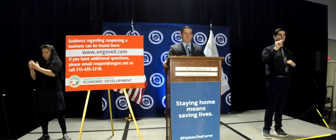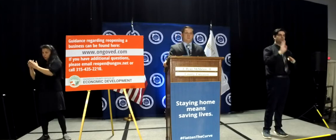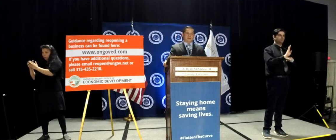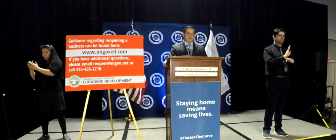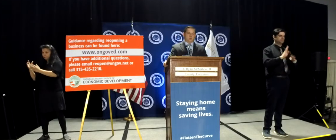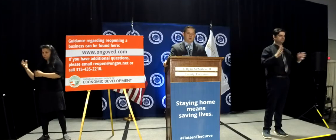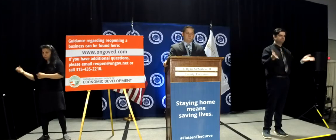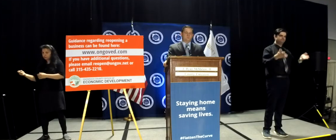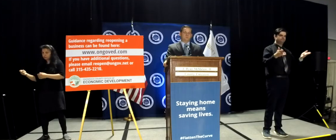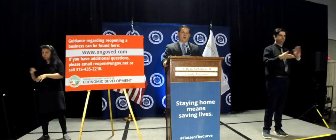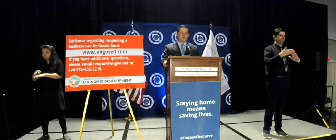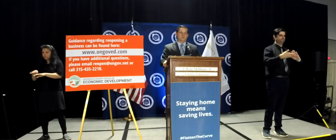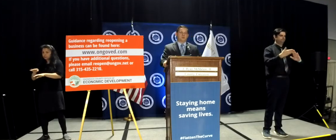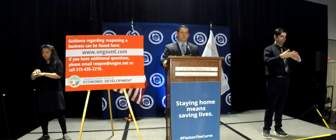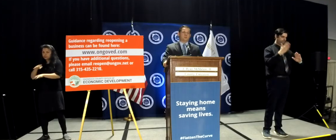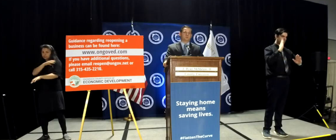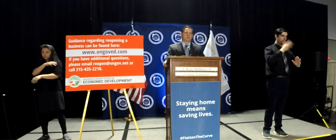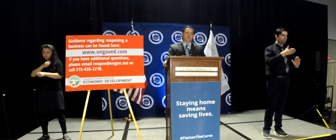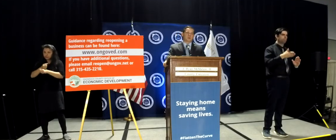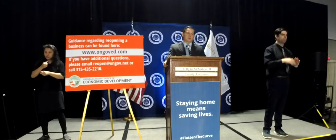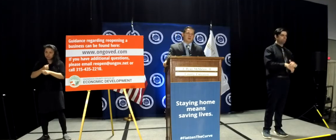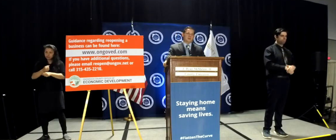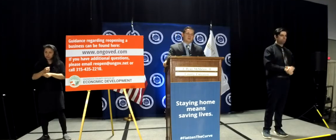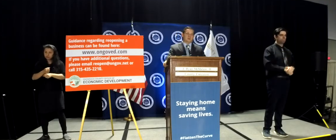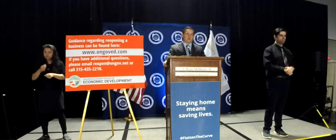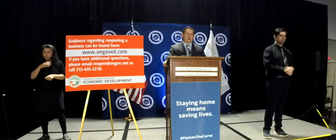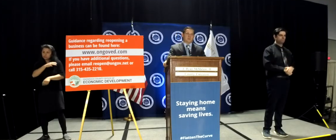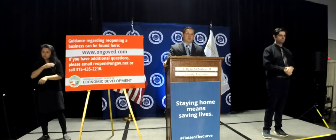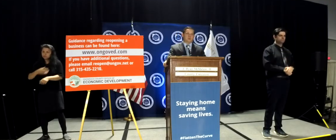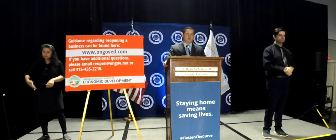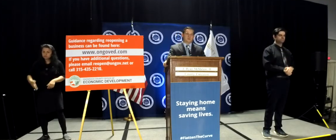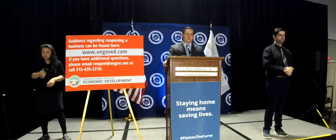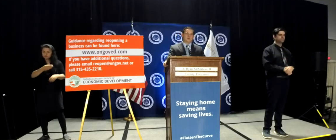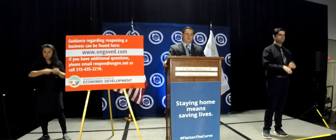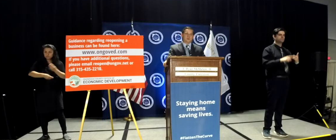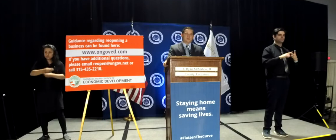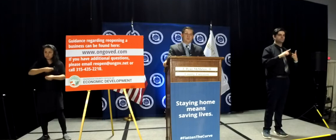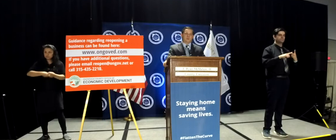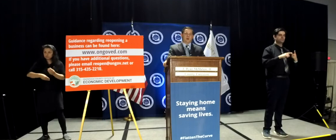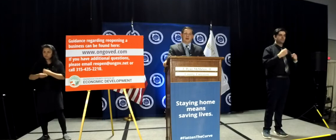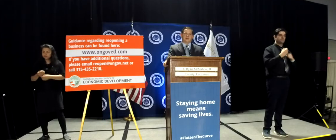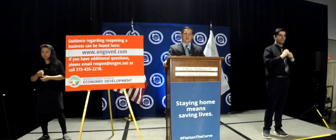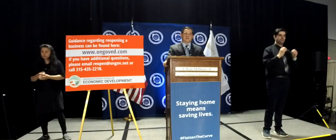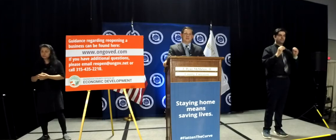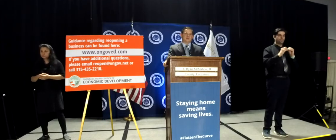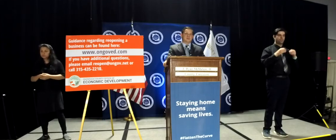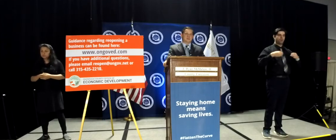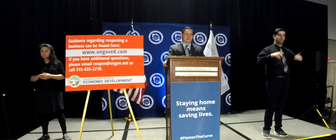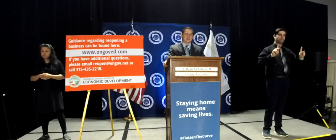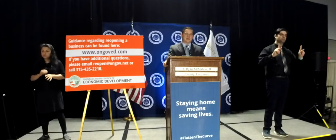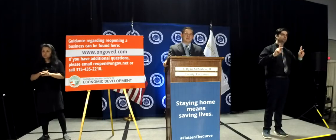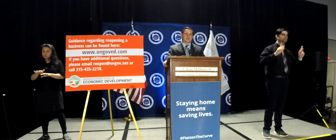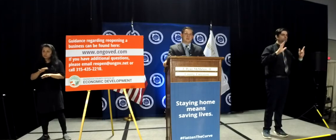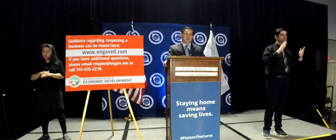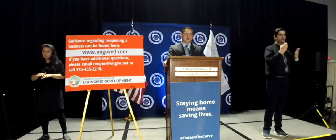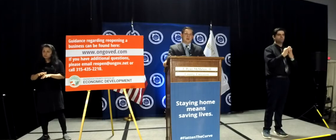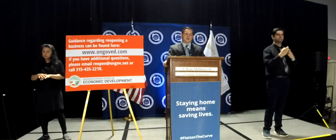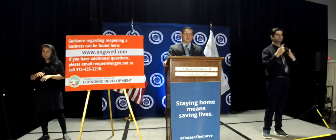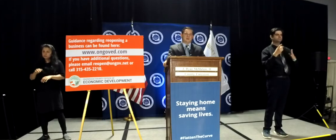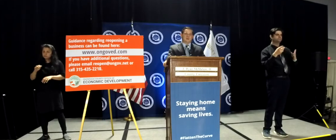bring some people back to work, hire some people. That's going to create opportunities for more economic activity, sales